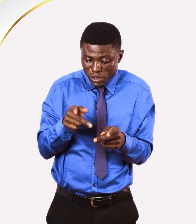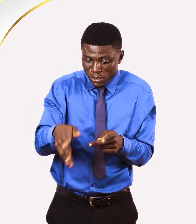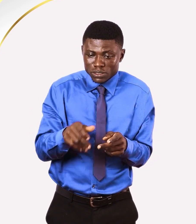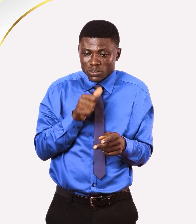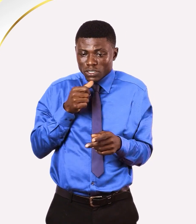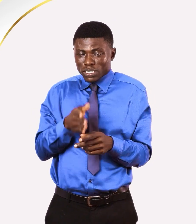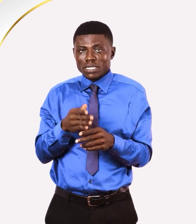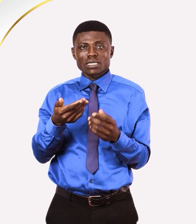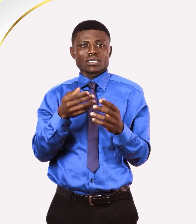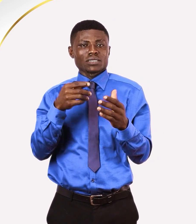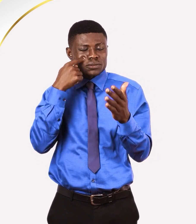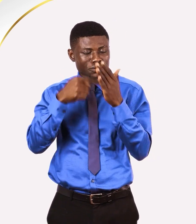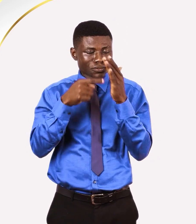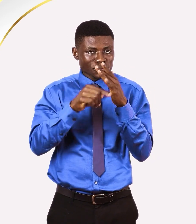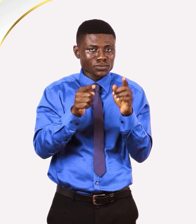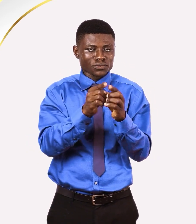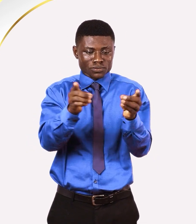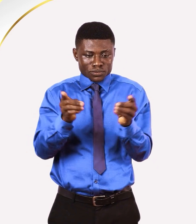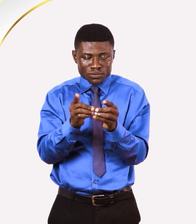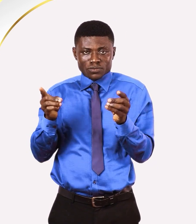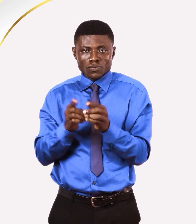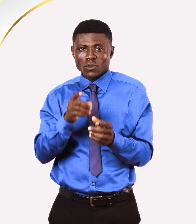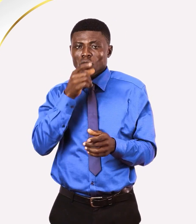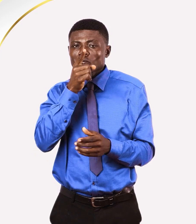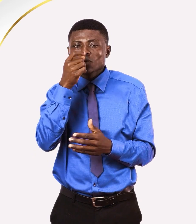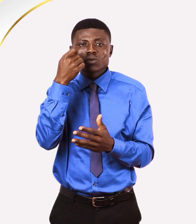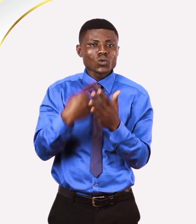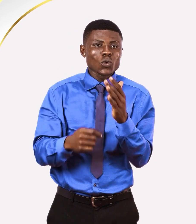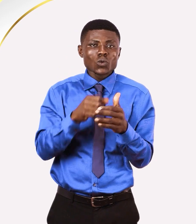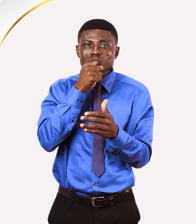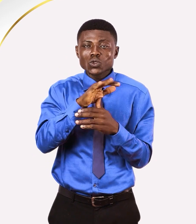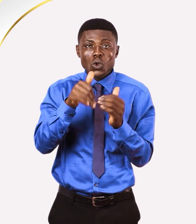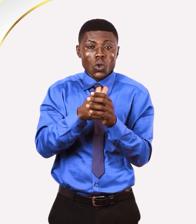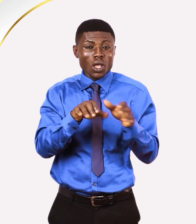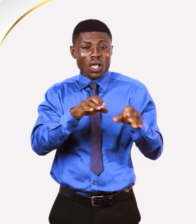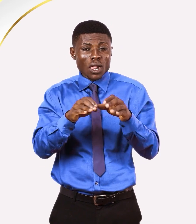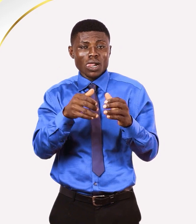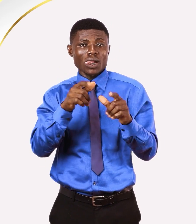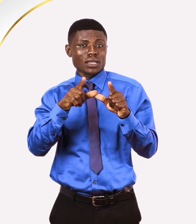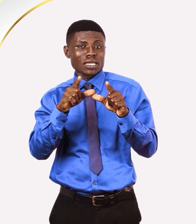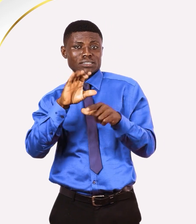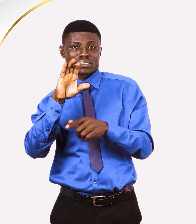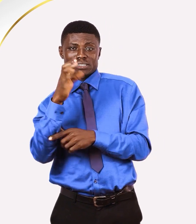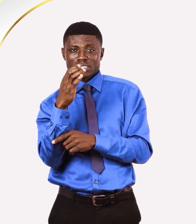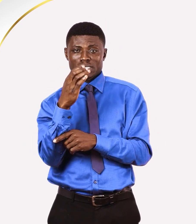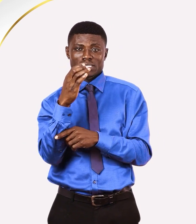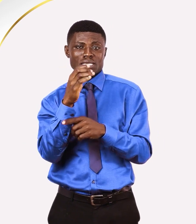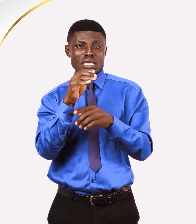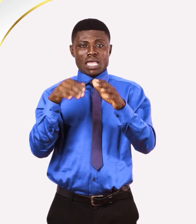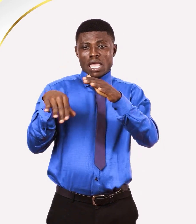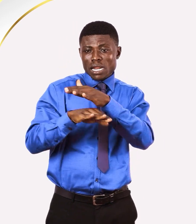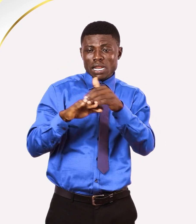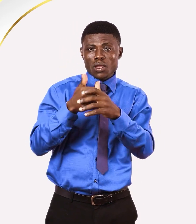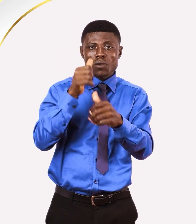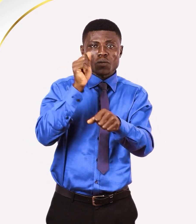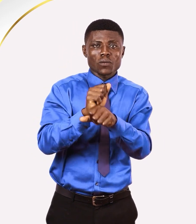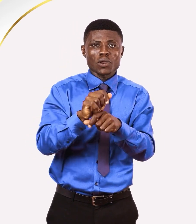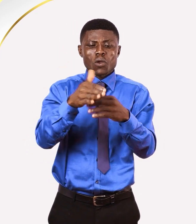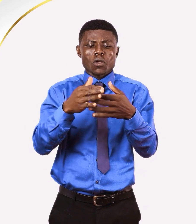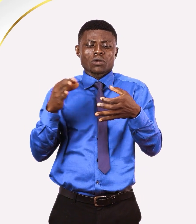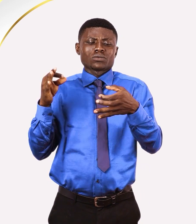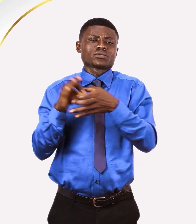on-site inspections. The department also ensures that the operations of licensees under its purview are